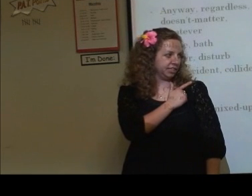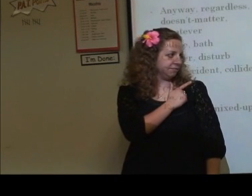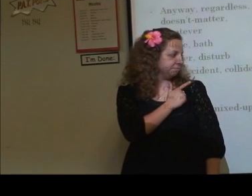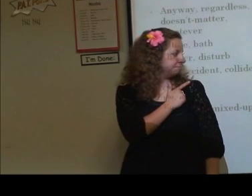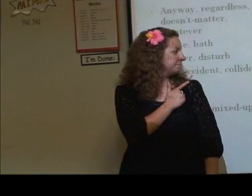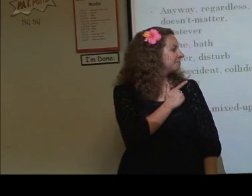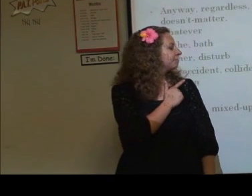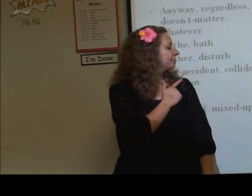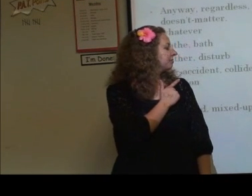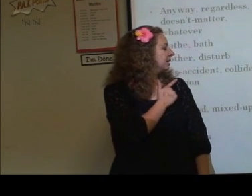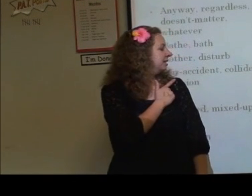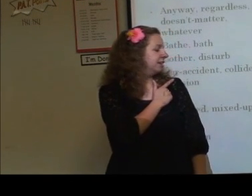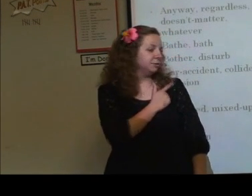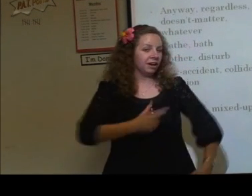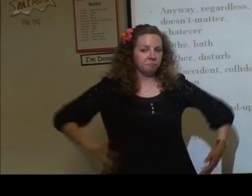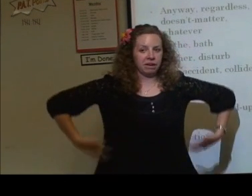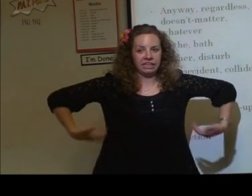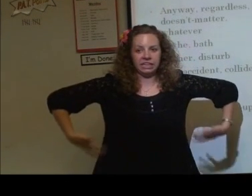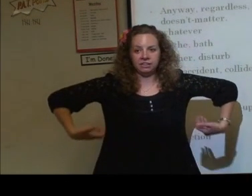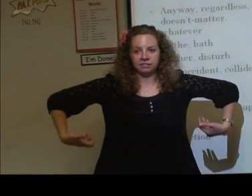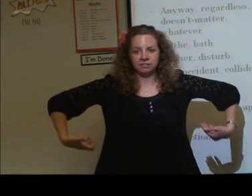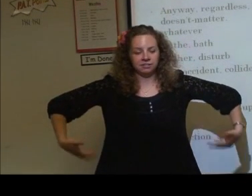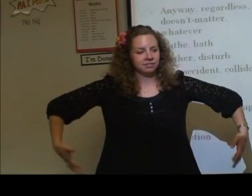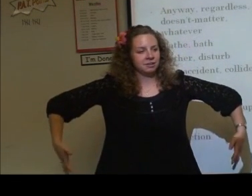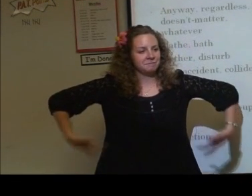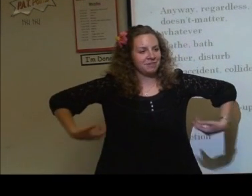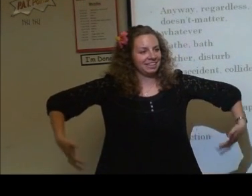Lazy. And we have monkey.